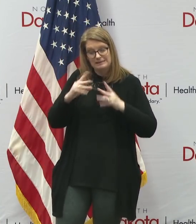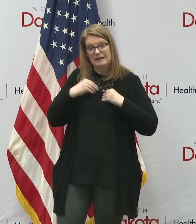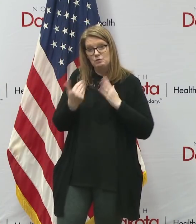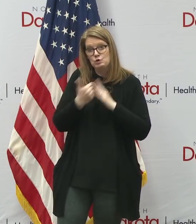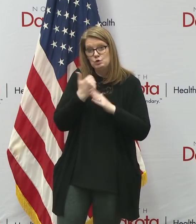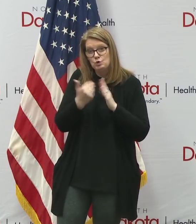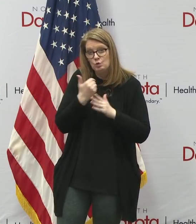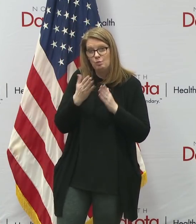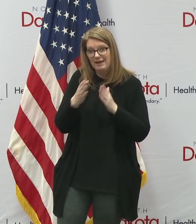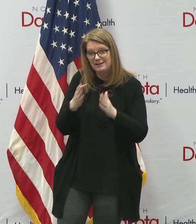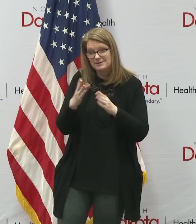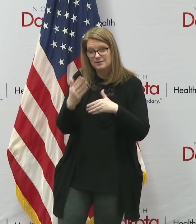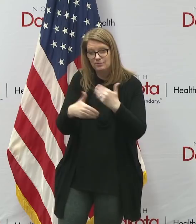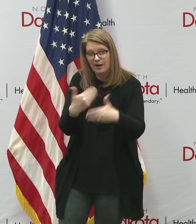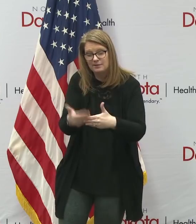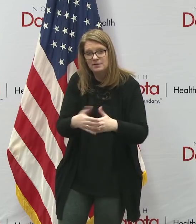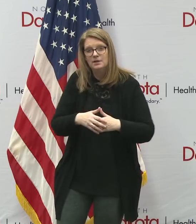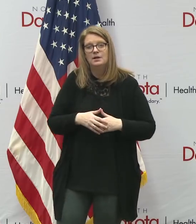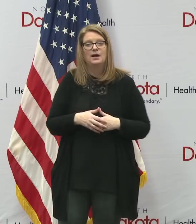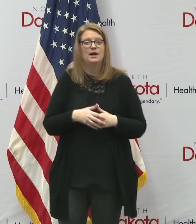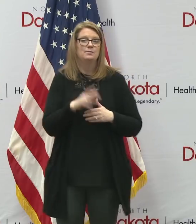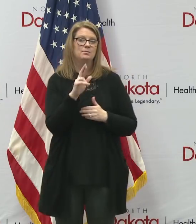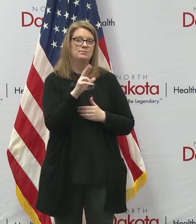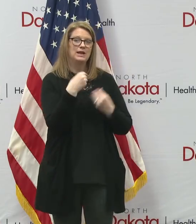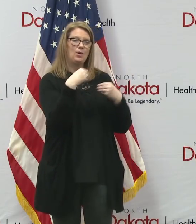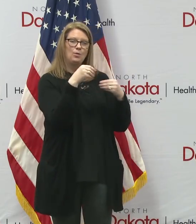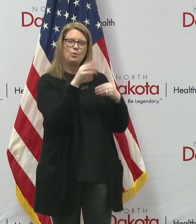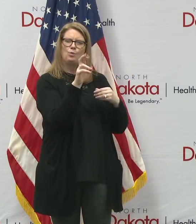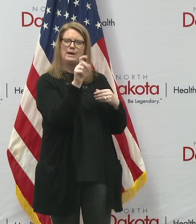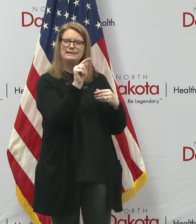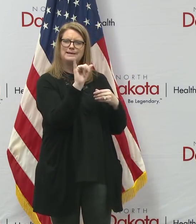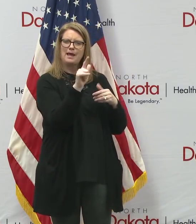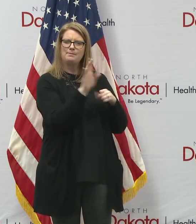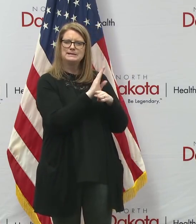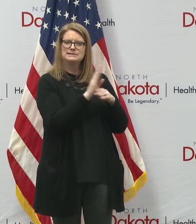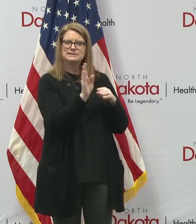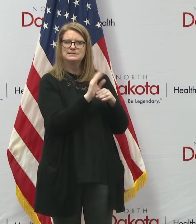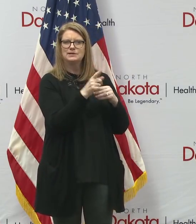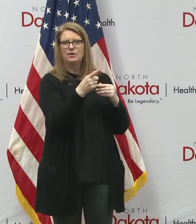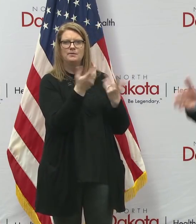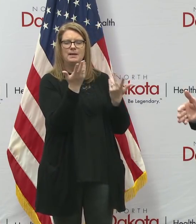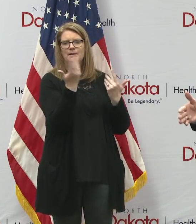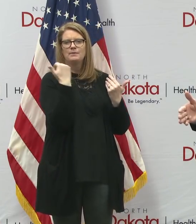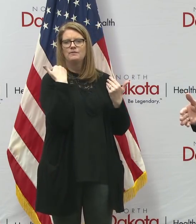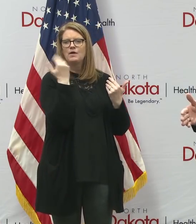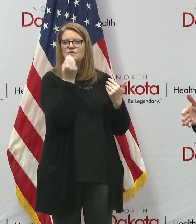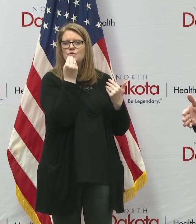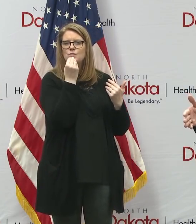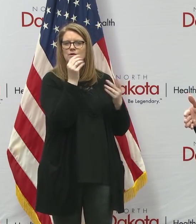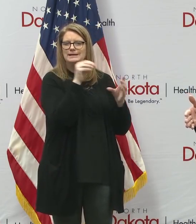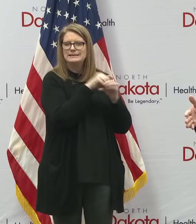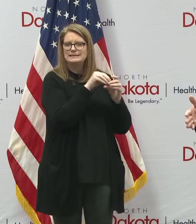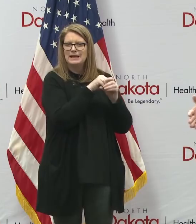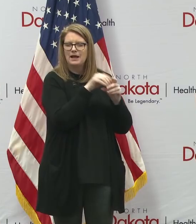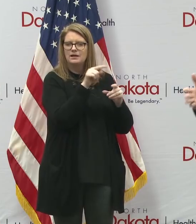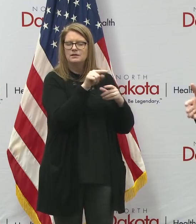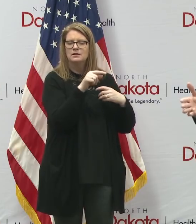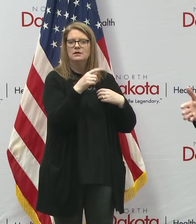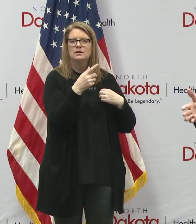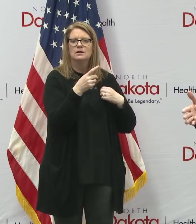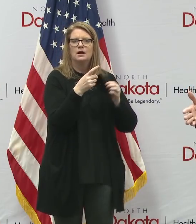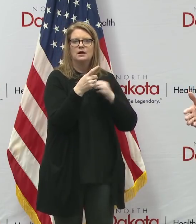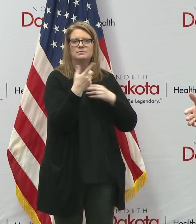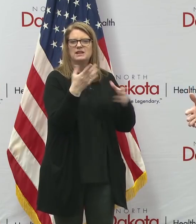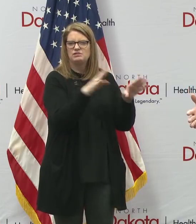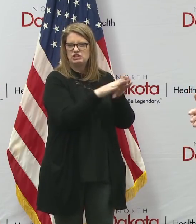that, businesses, retail businesses that might have had sold food items inside there, they've shut some